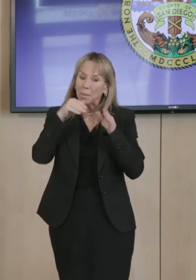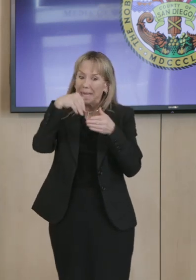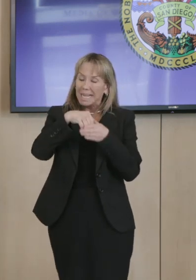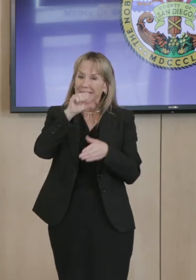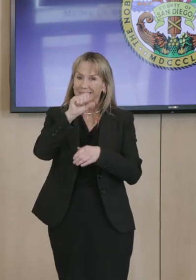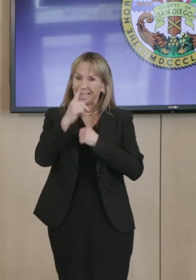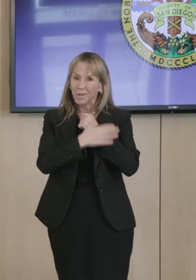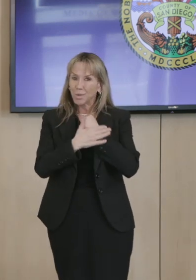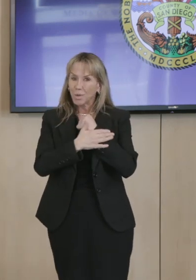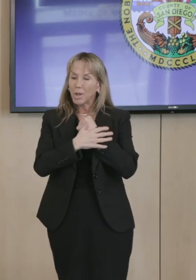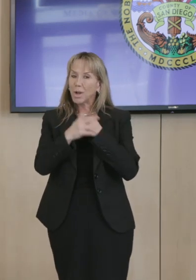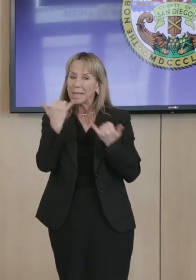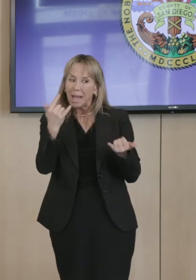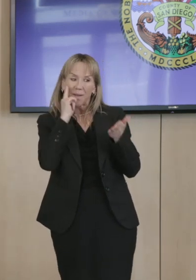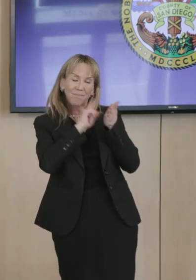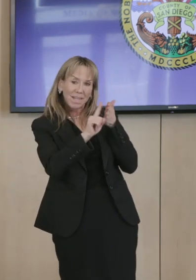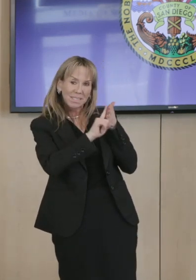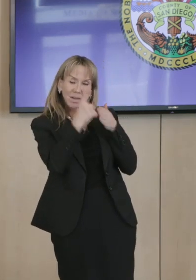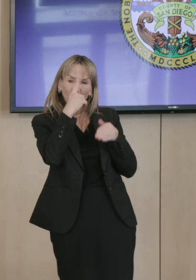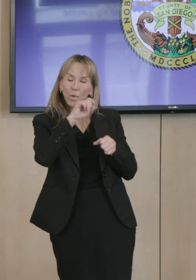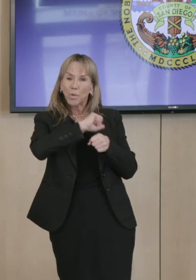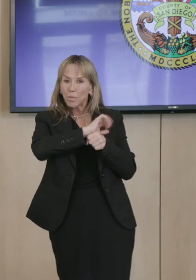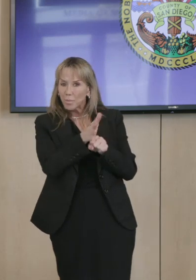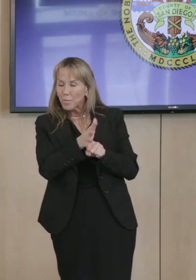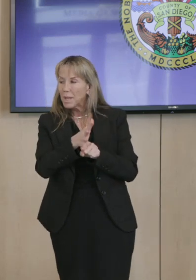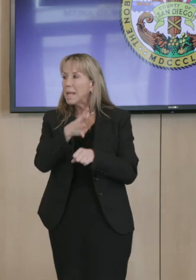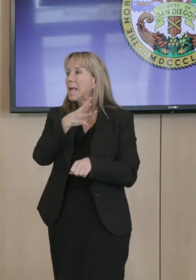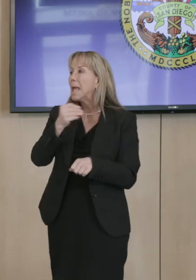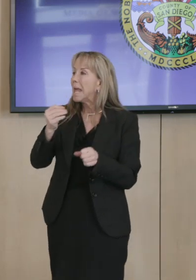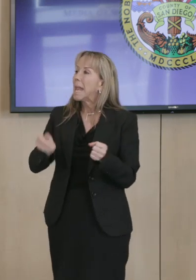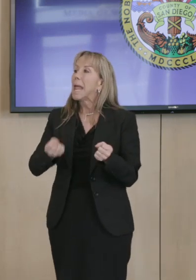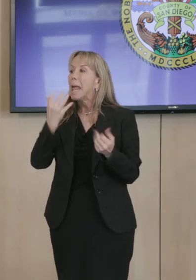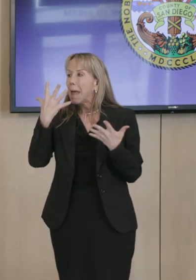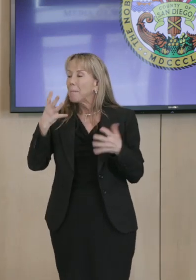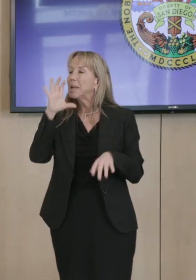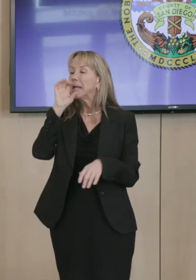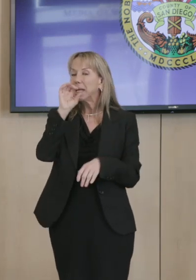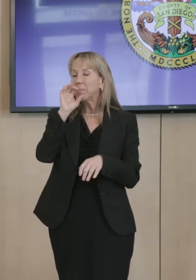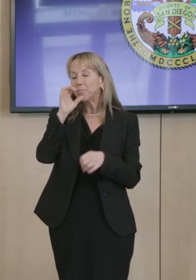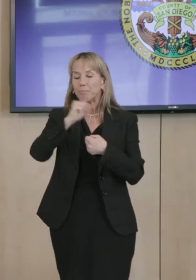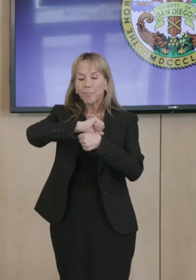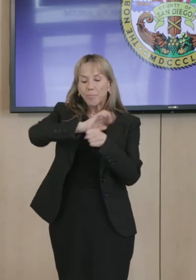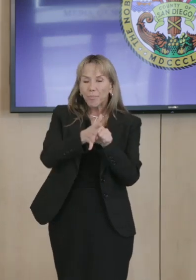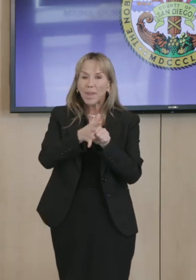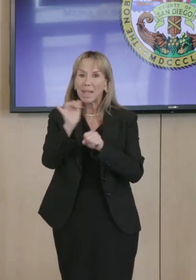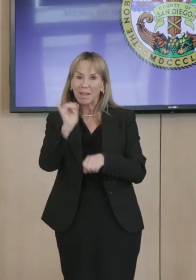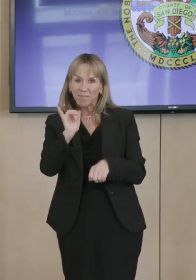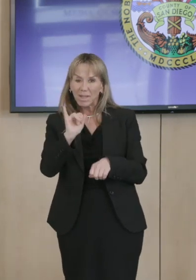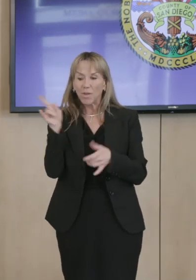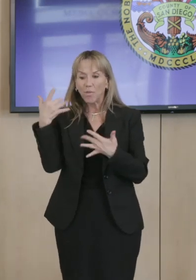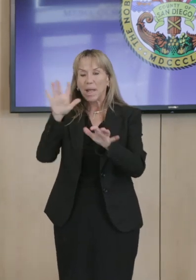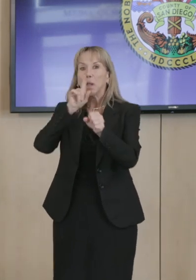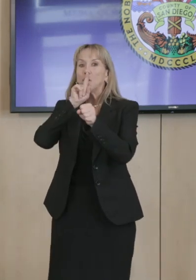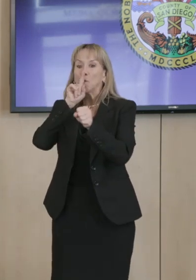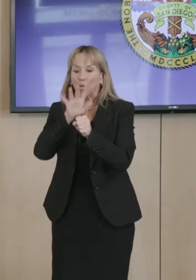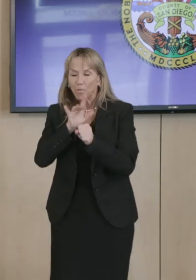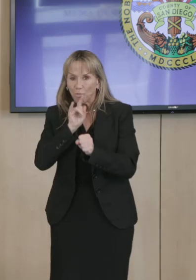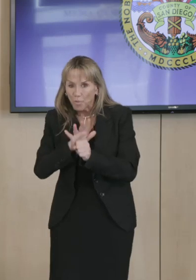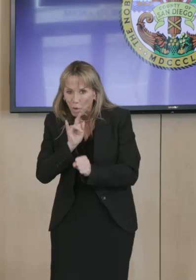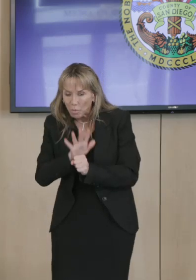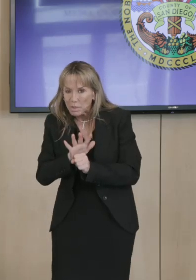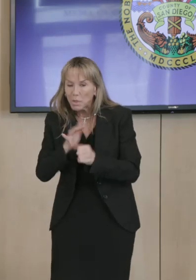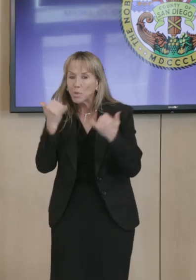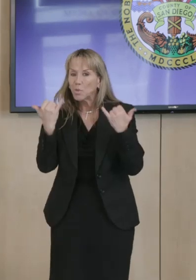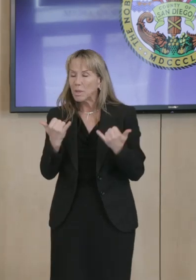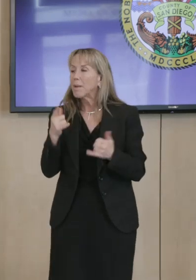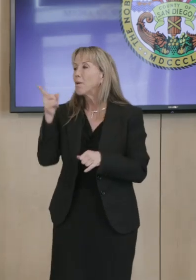Diego County, and how many nosocomial coronavirus infections has the county confirmed to date? So